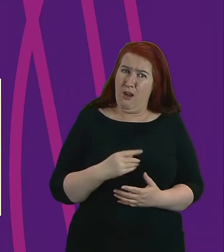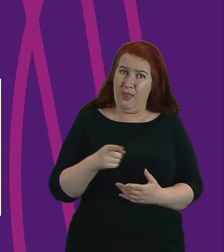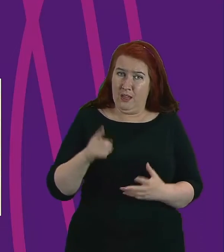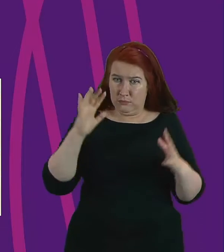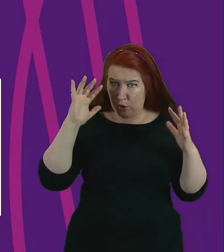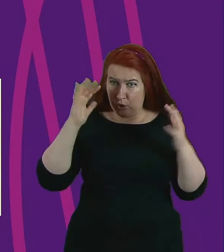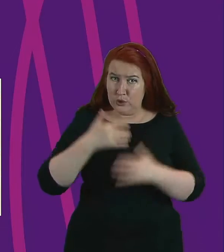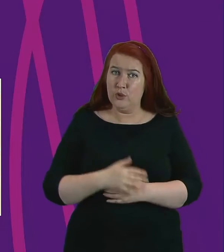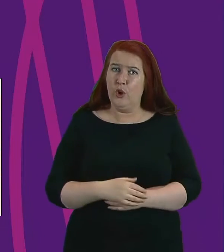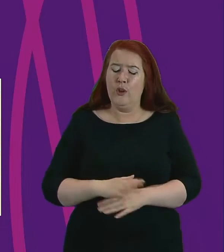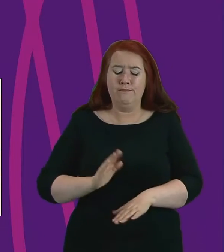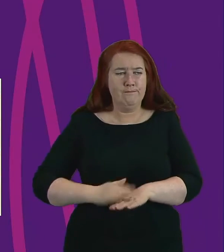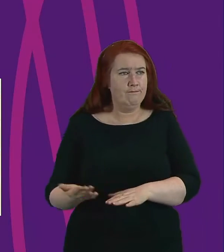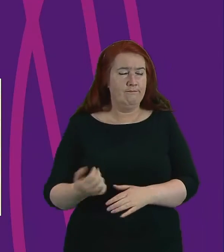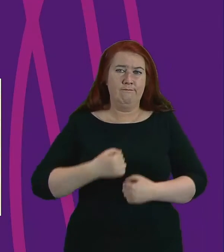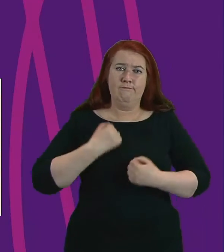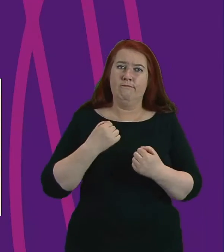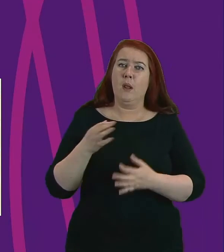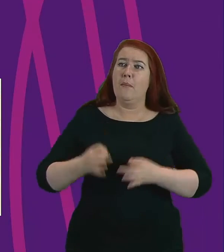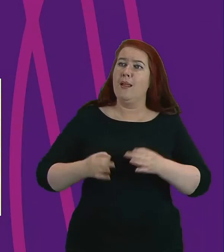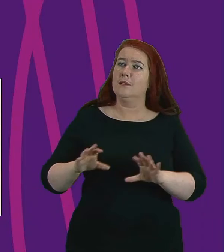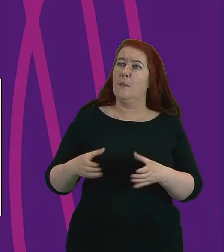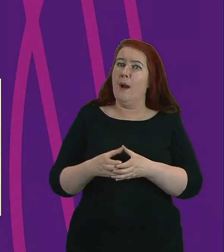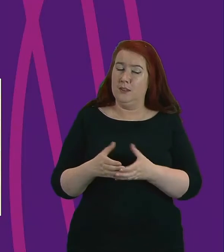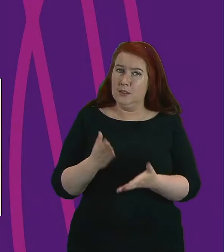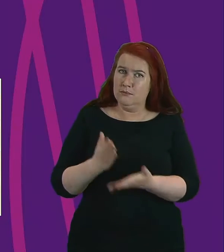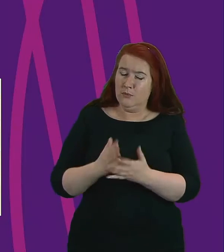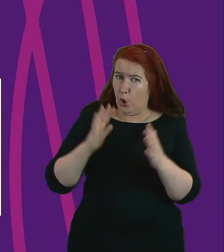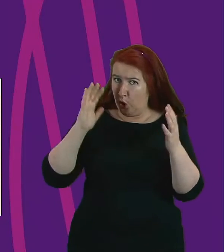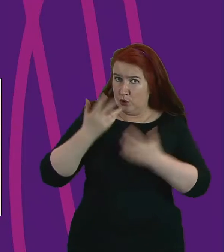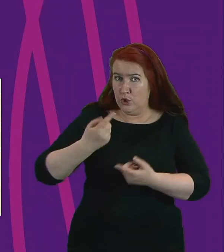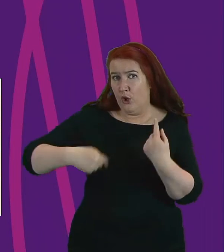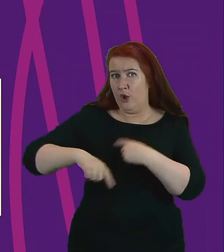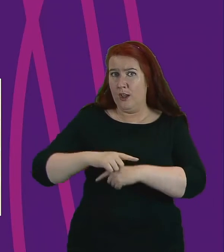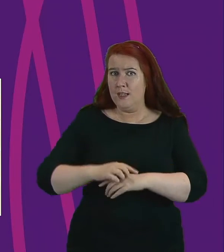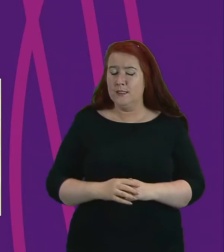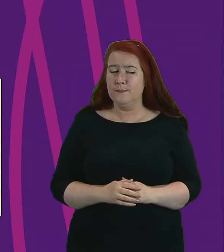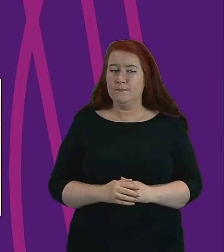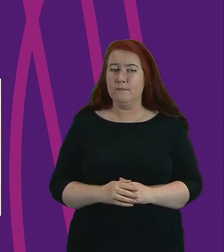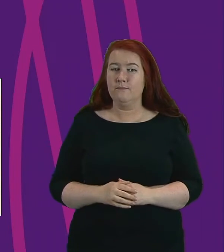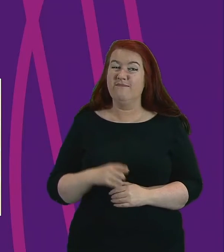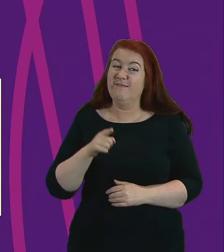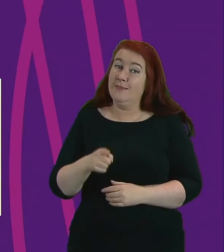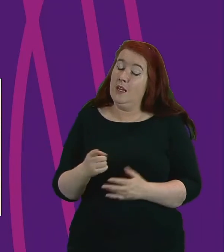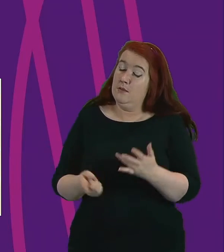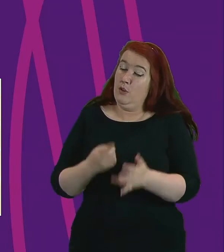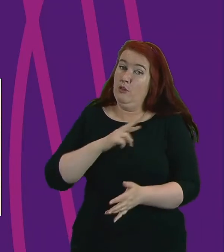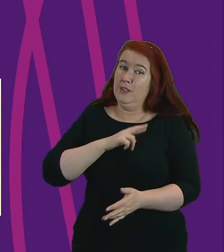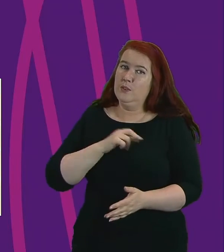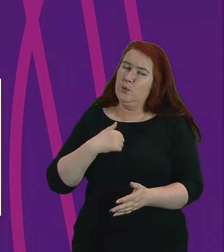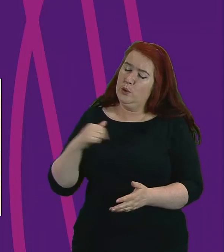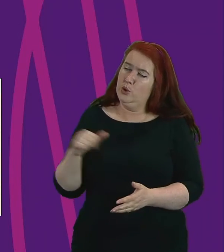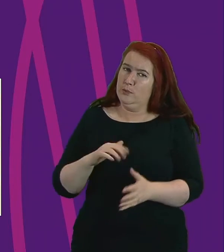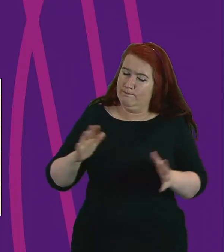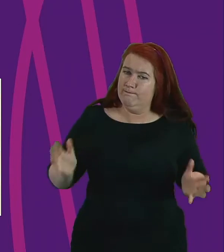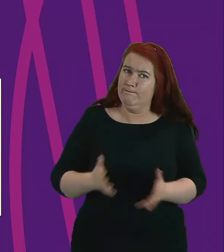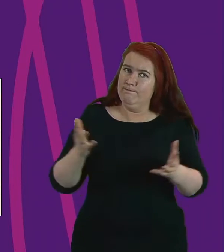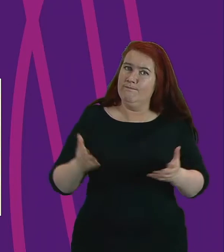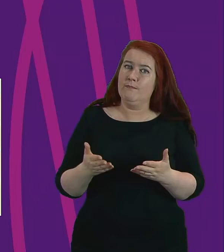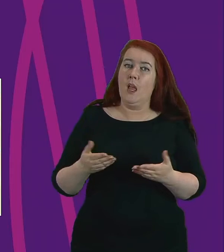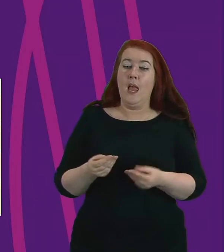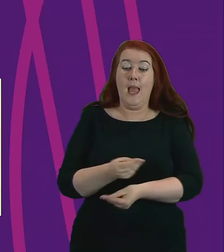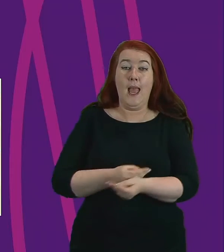of whatever political stripe we belong to, and a reason why we need to continue to promote reopening the economy as